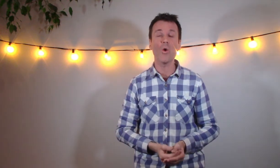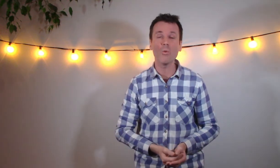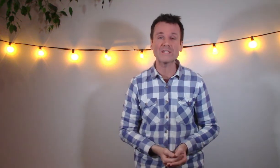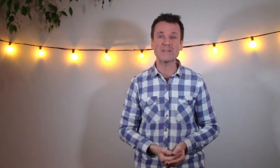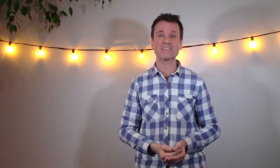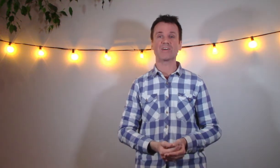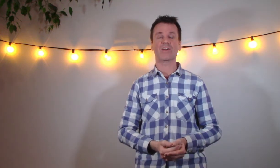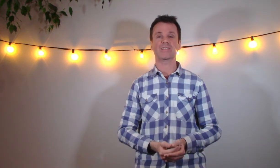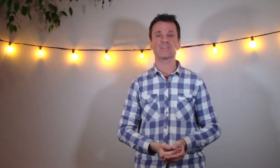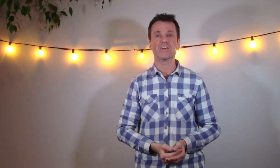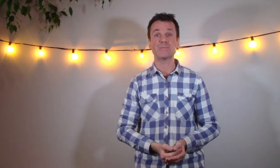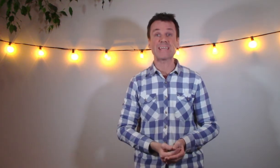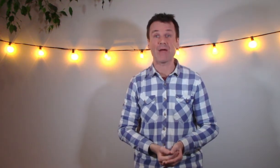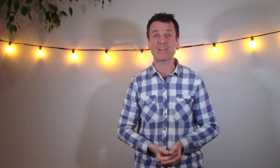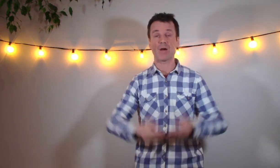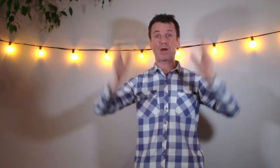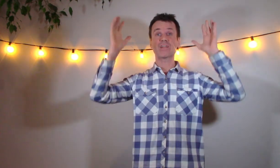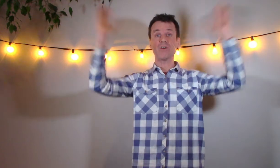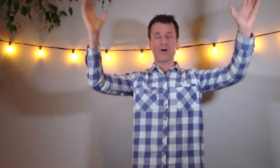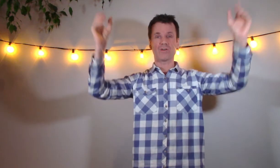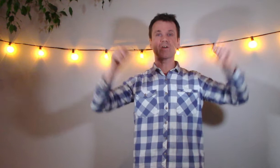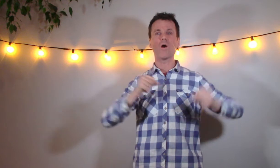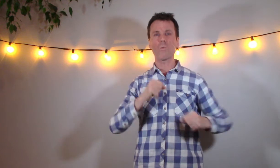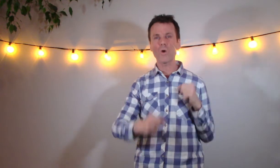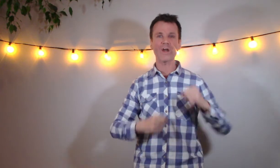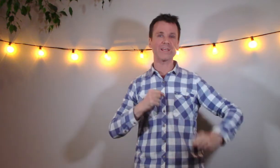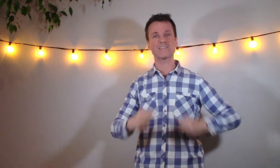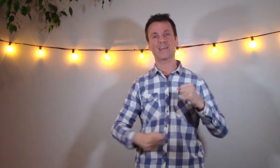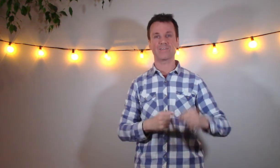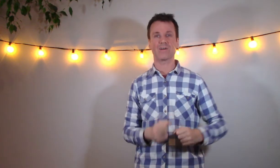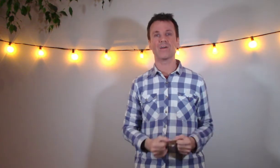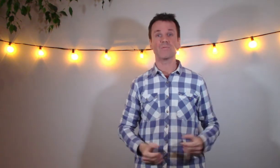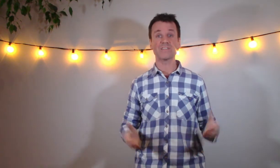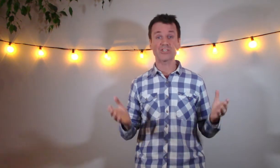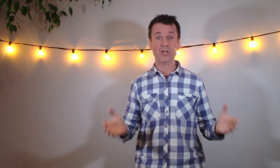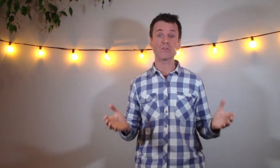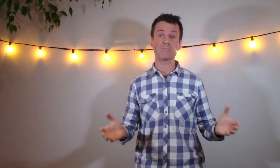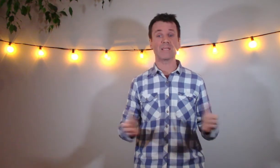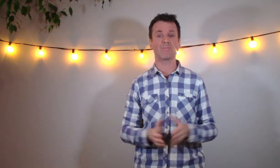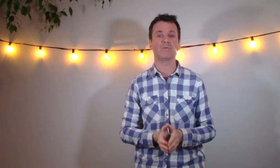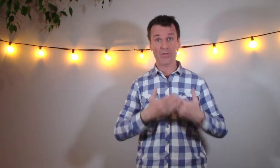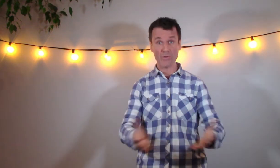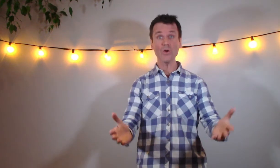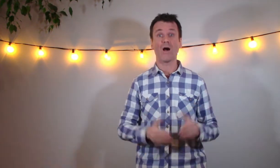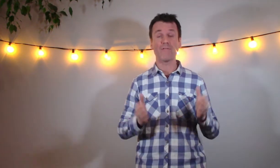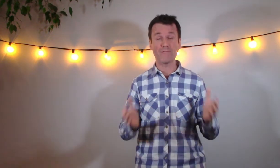always been designed to be carried out by God working together with his chosen people through a